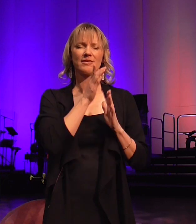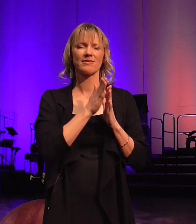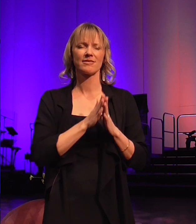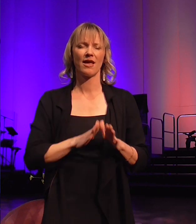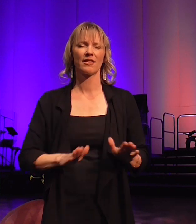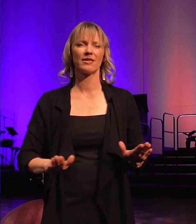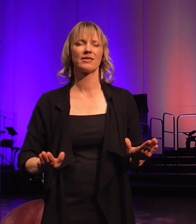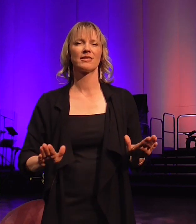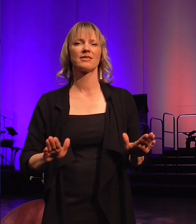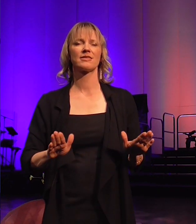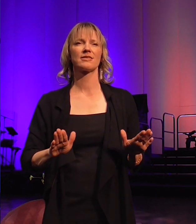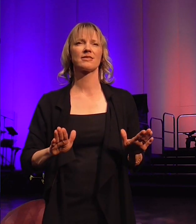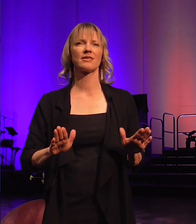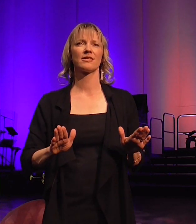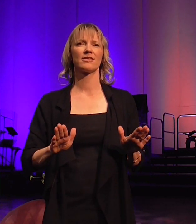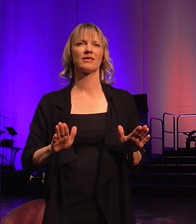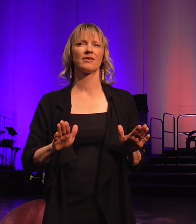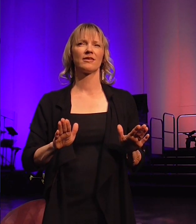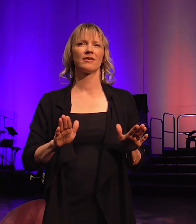remembering